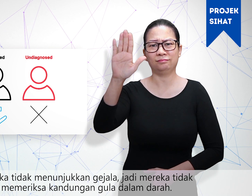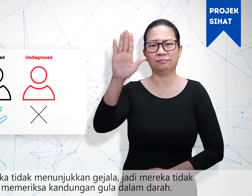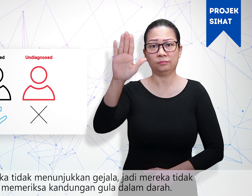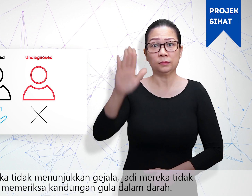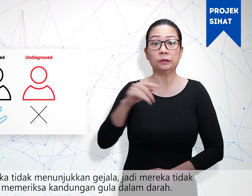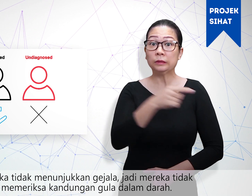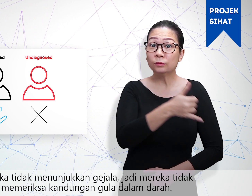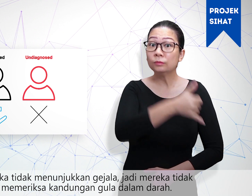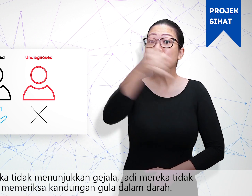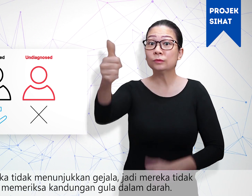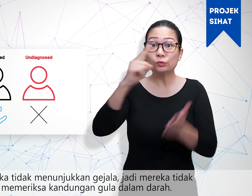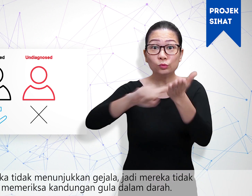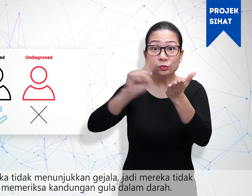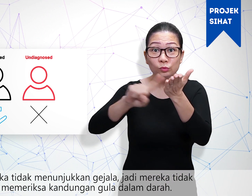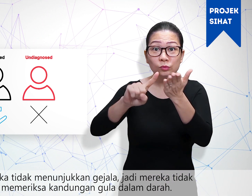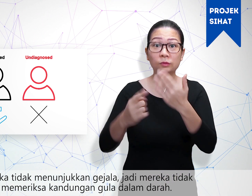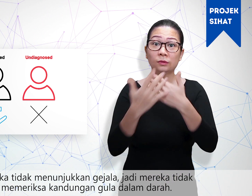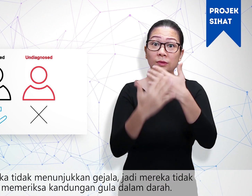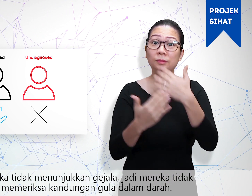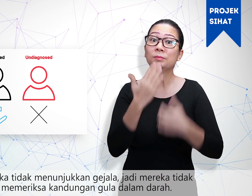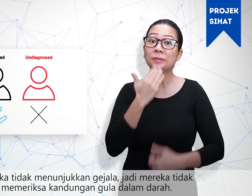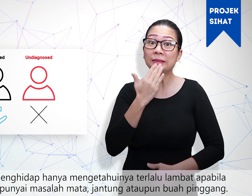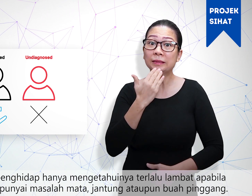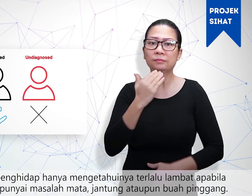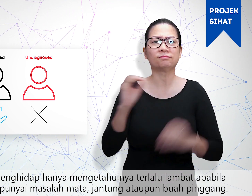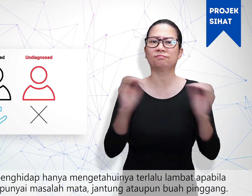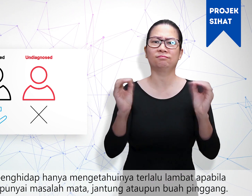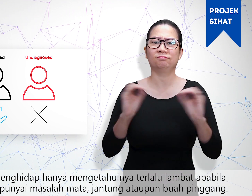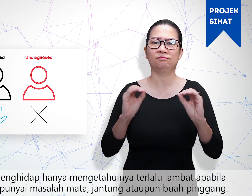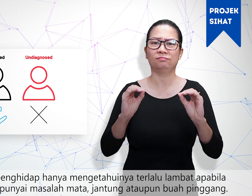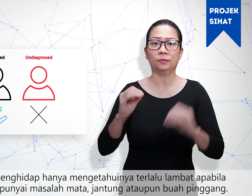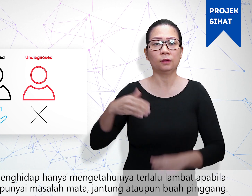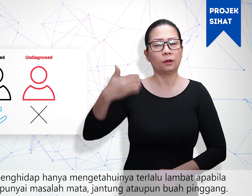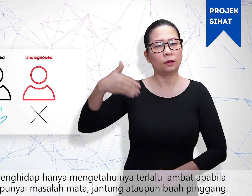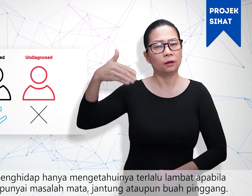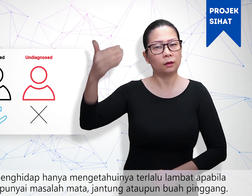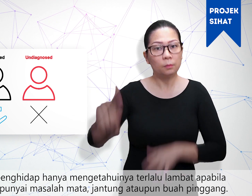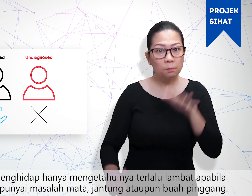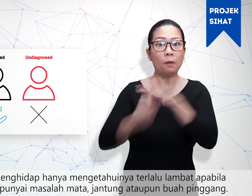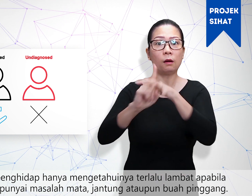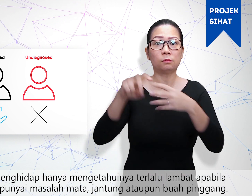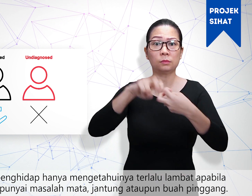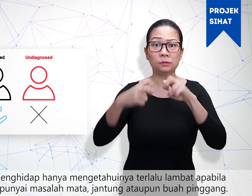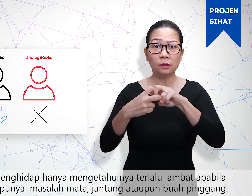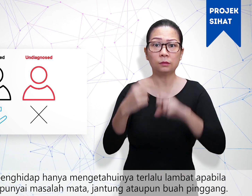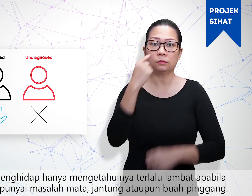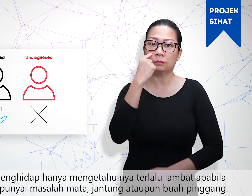symptoms, so they do not check their blood glucose. Some people are diagnosed late when they already have